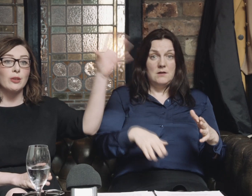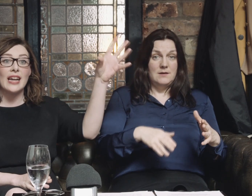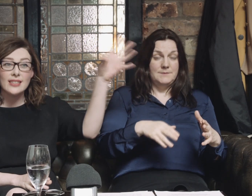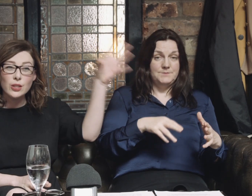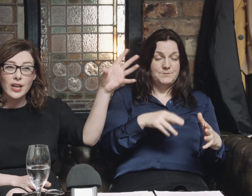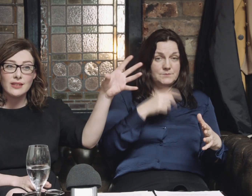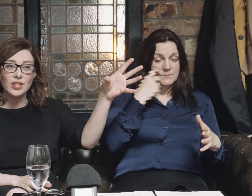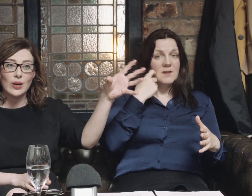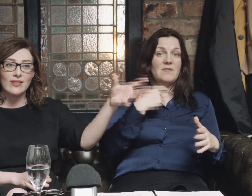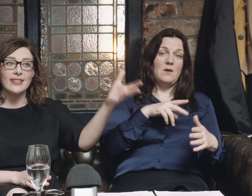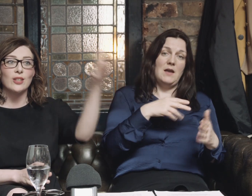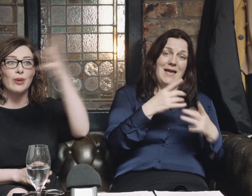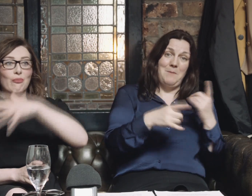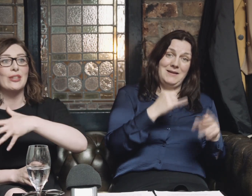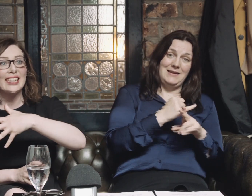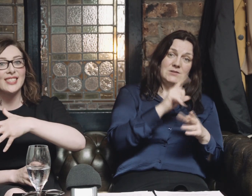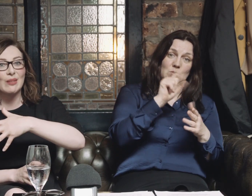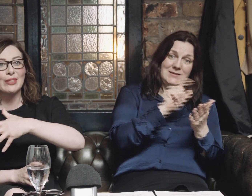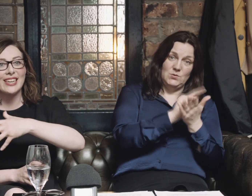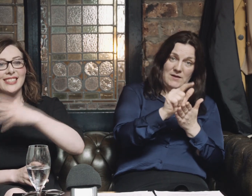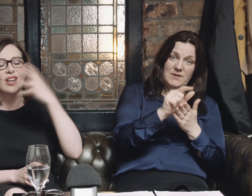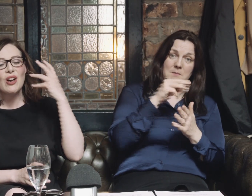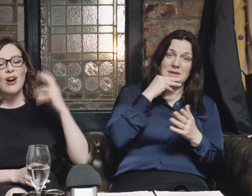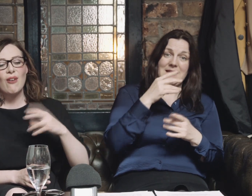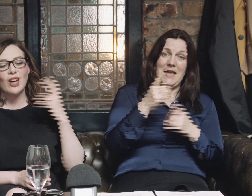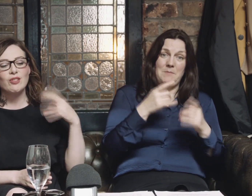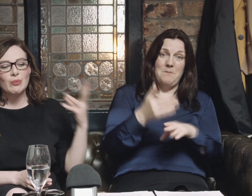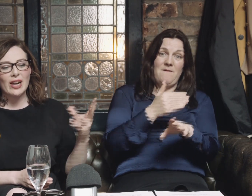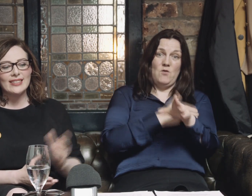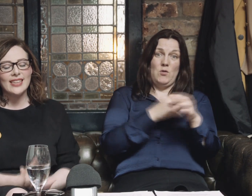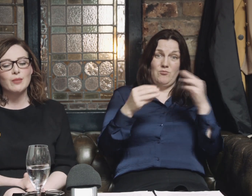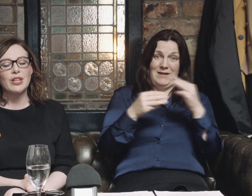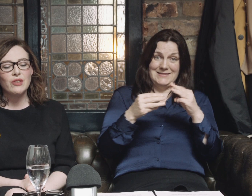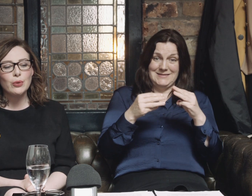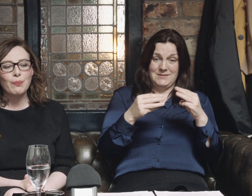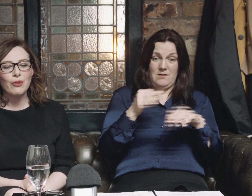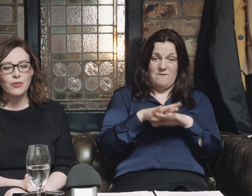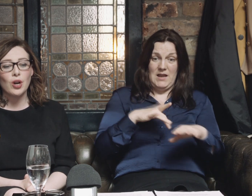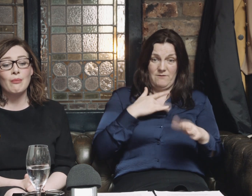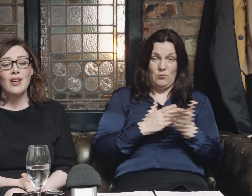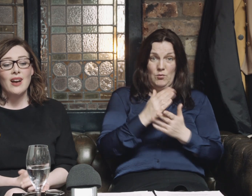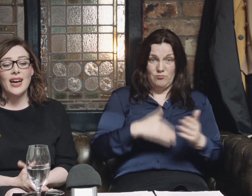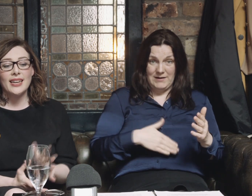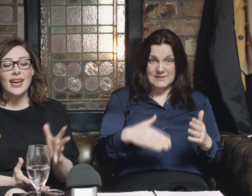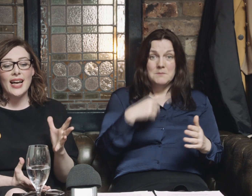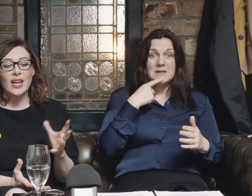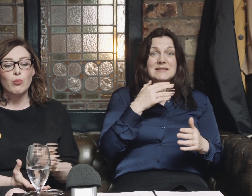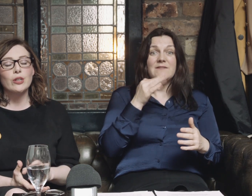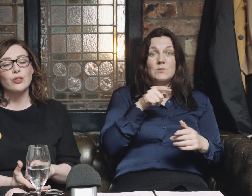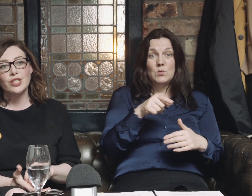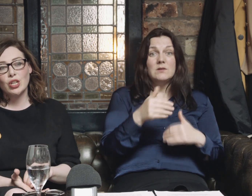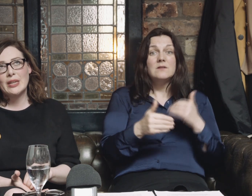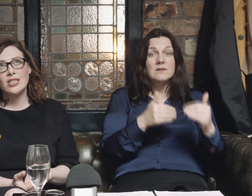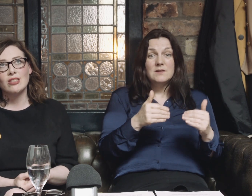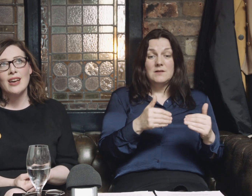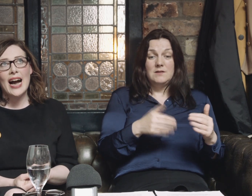now I suppose that's a 2012 case, so it predates the Protection of Life During Pregnancy Act, but if you perform an